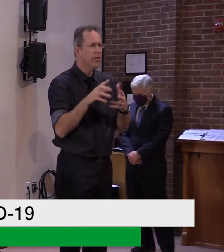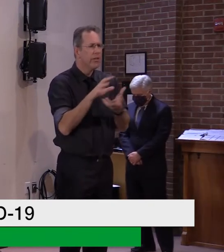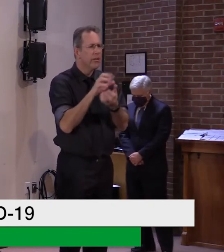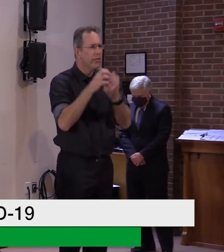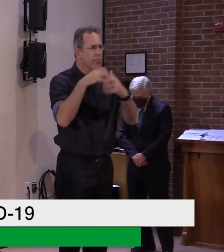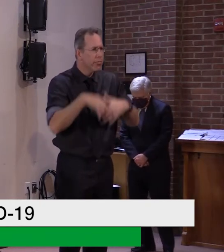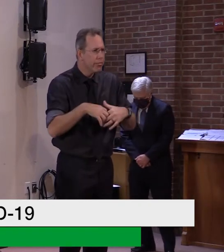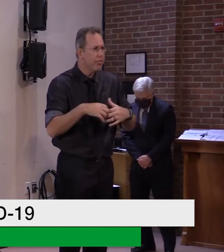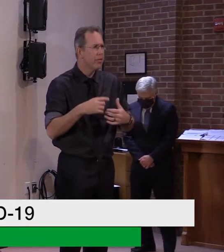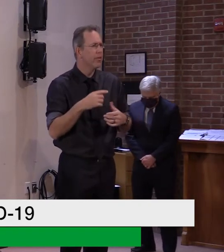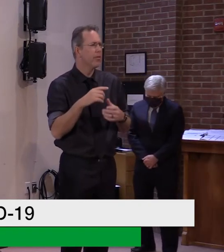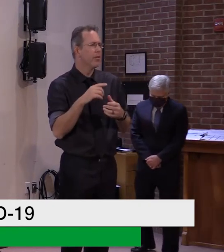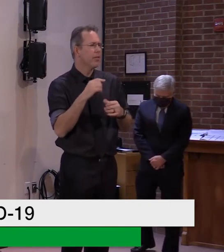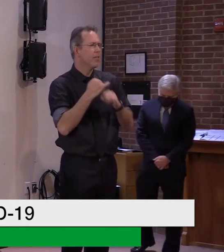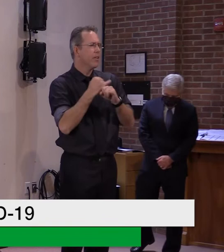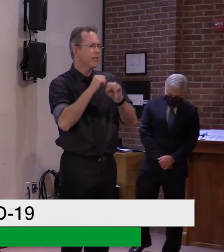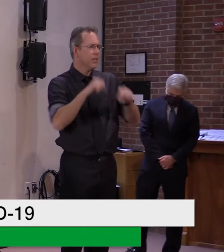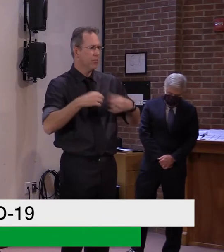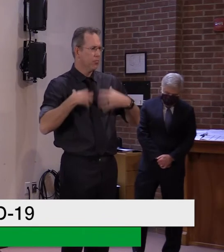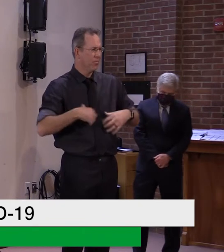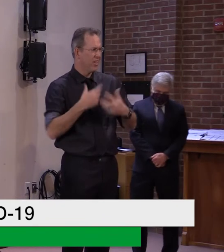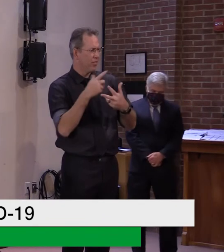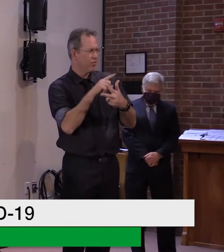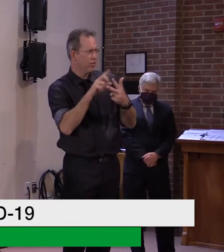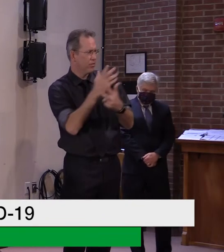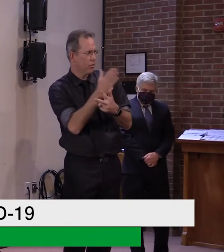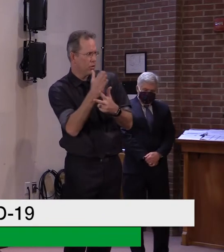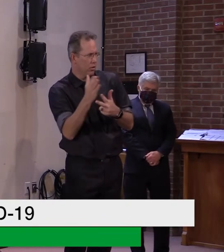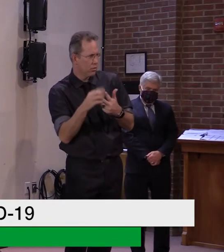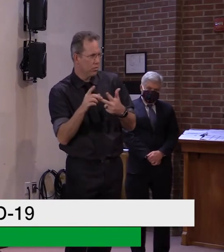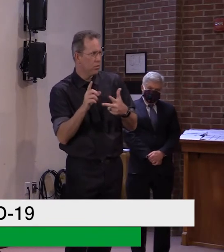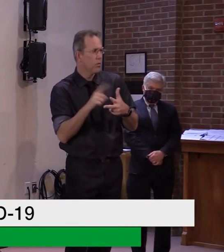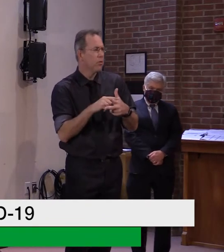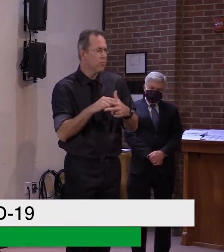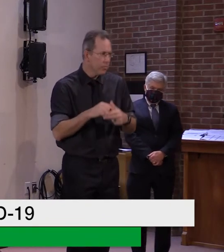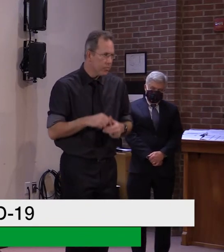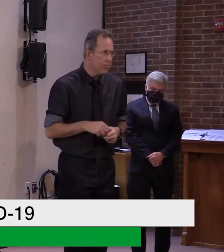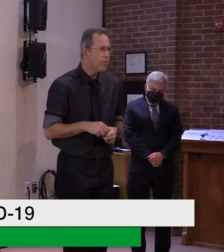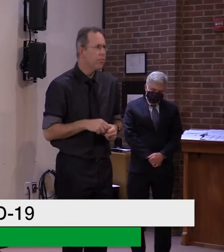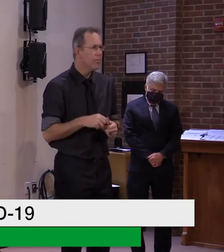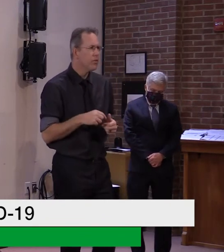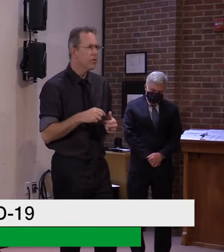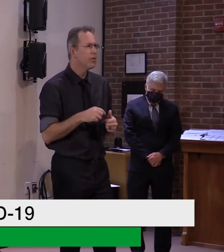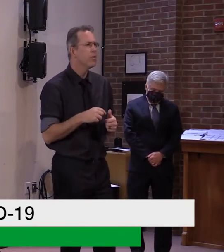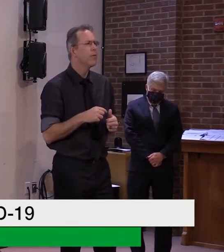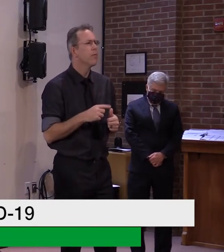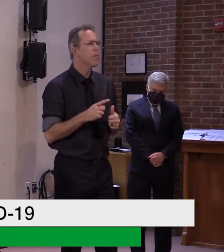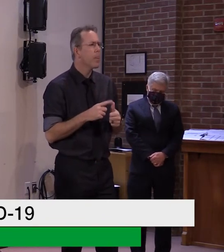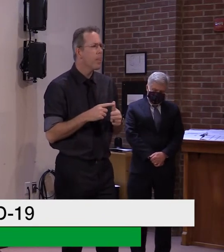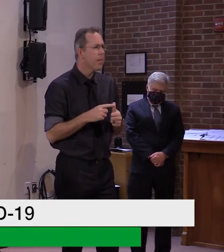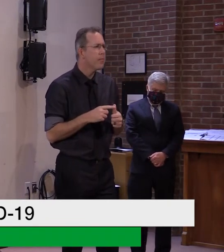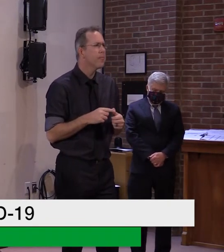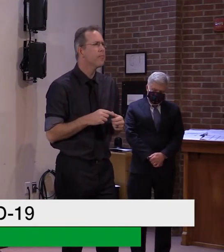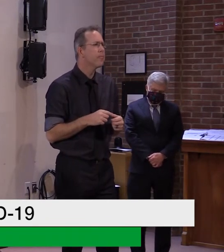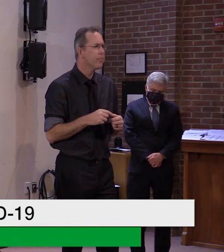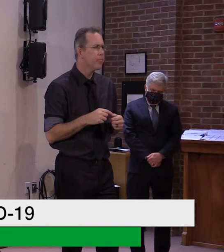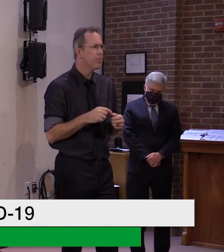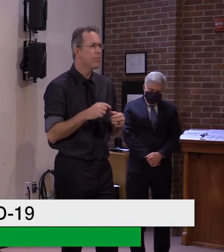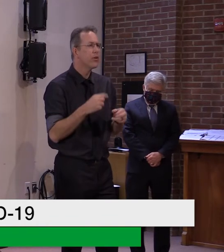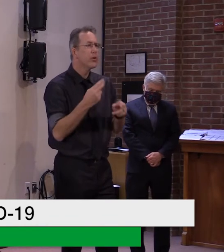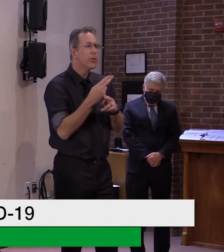the and all three uh attack routes of being utilized by different different vaccines if some